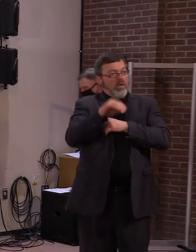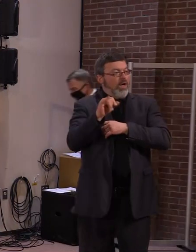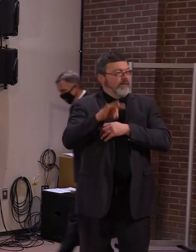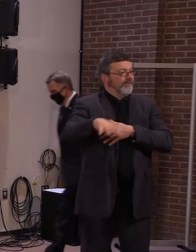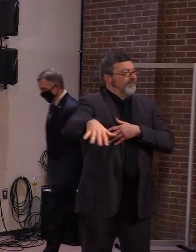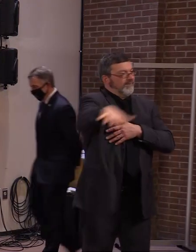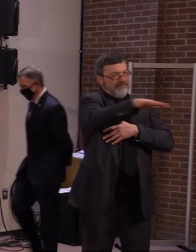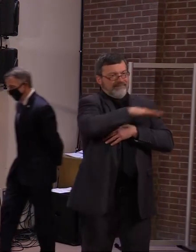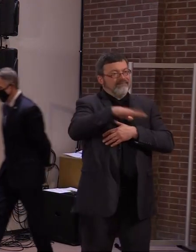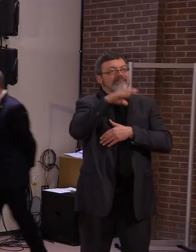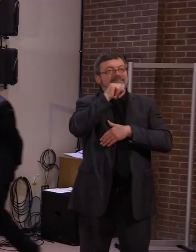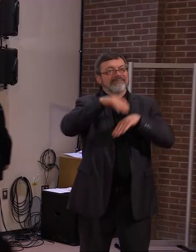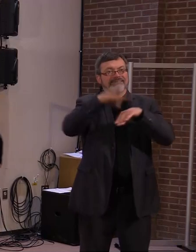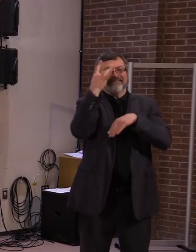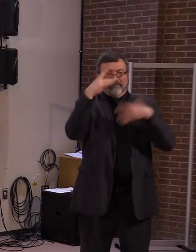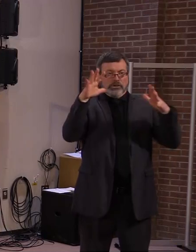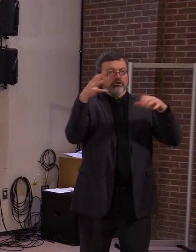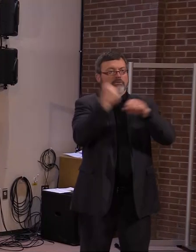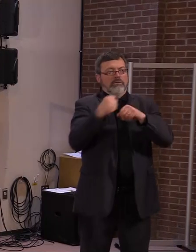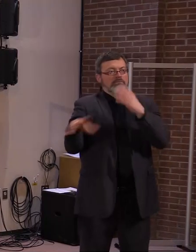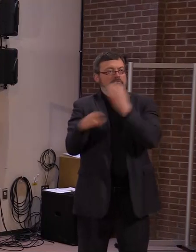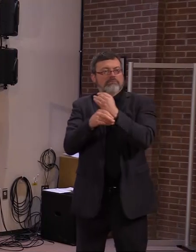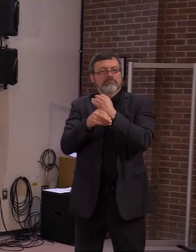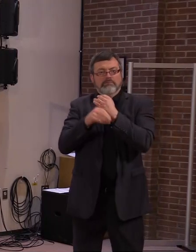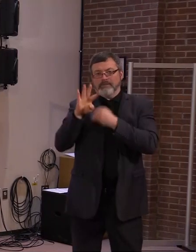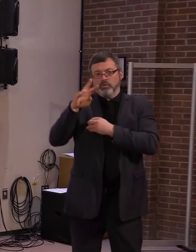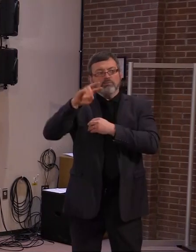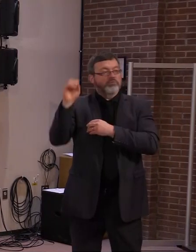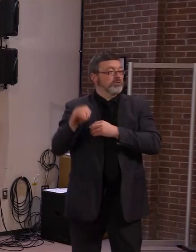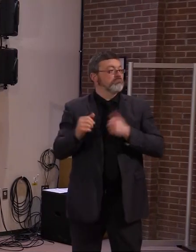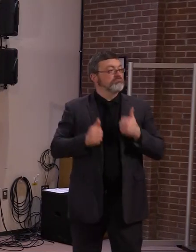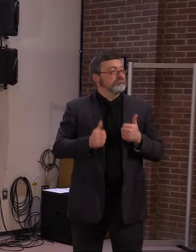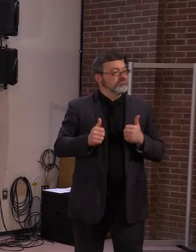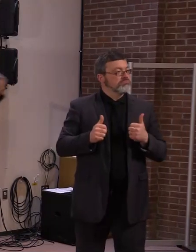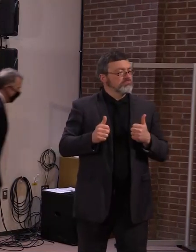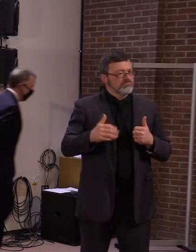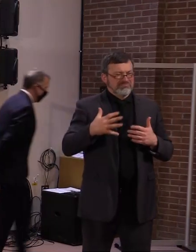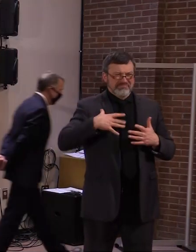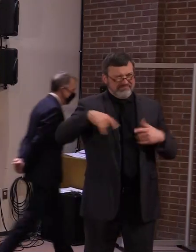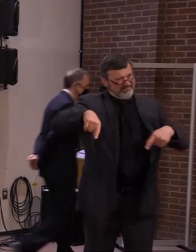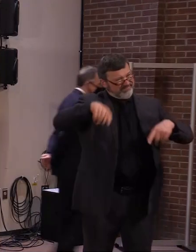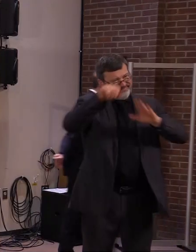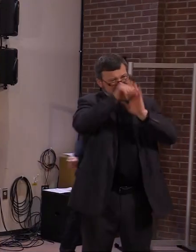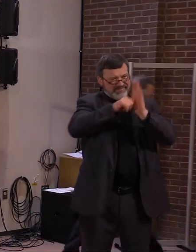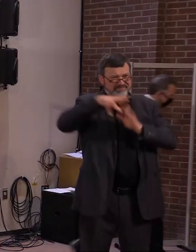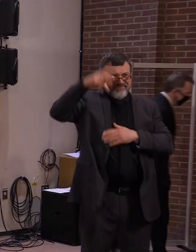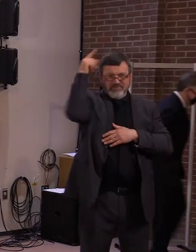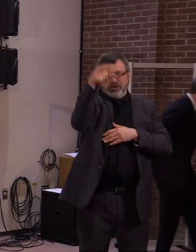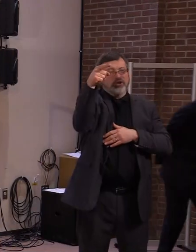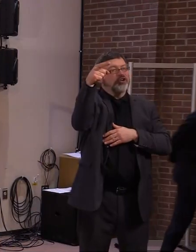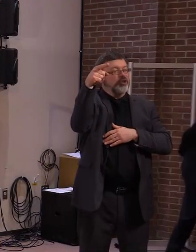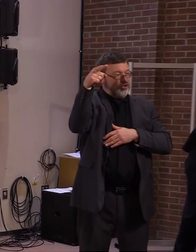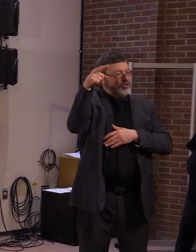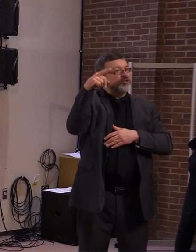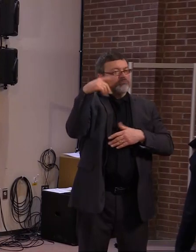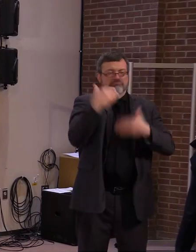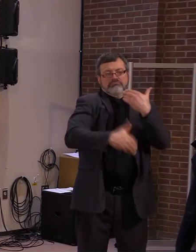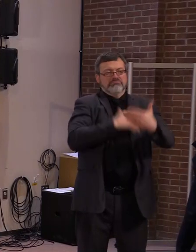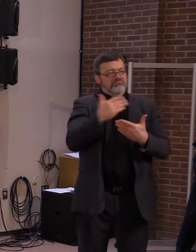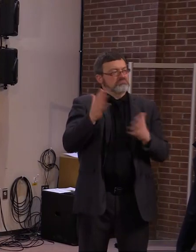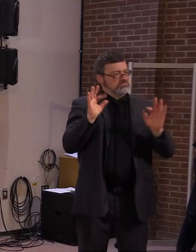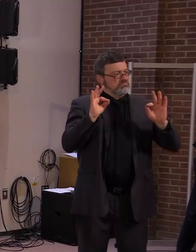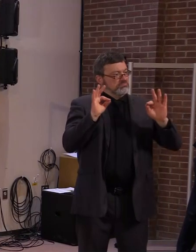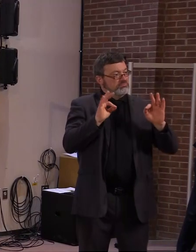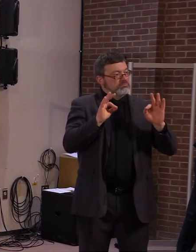over. We continue to lead the nation in this category. Remember, everyone 18 years